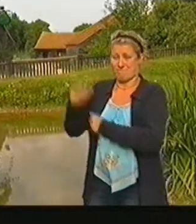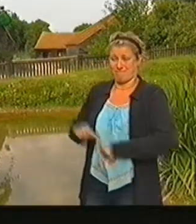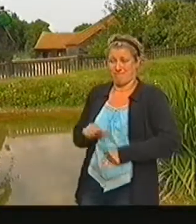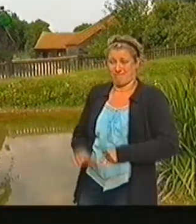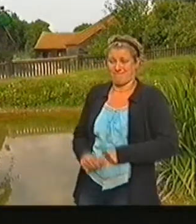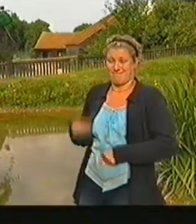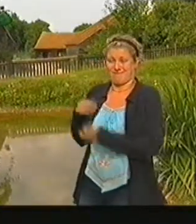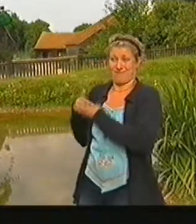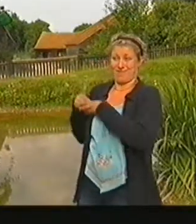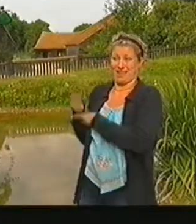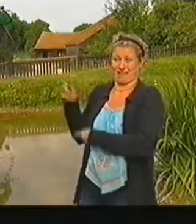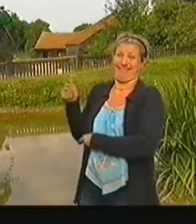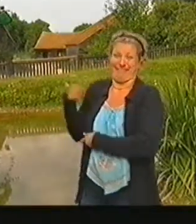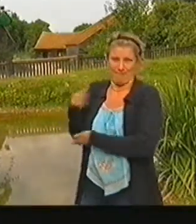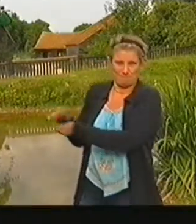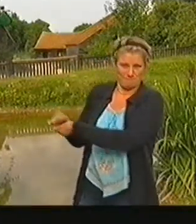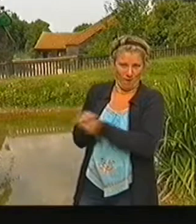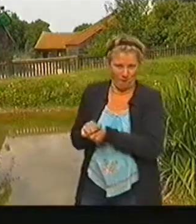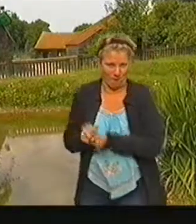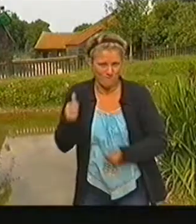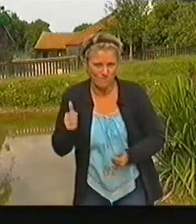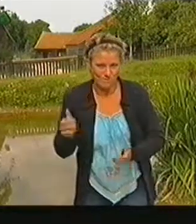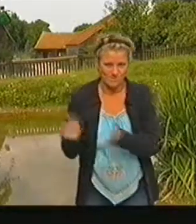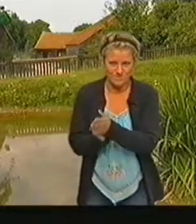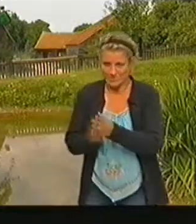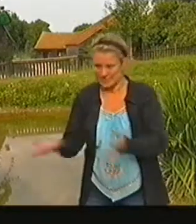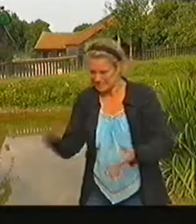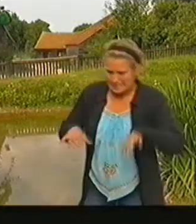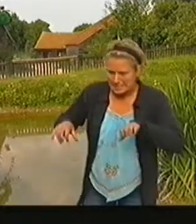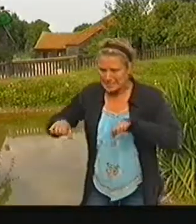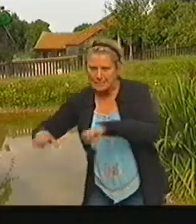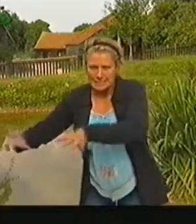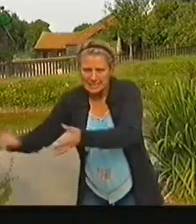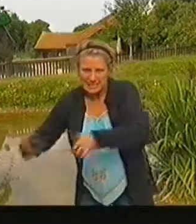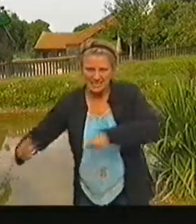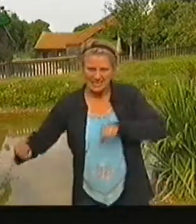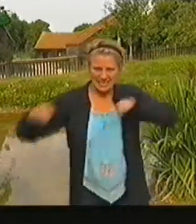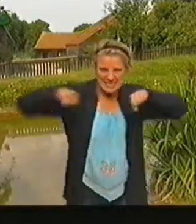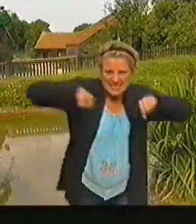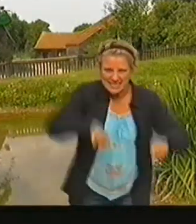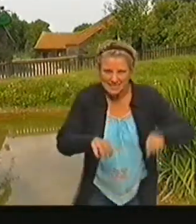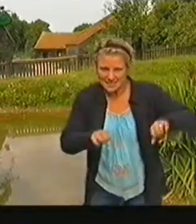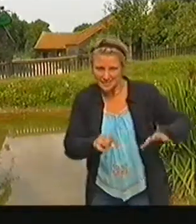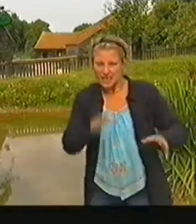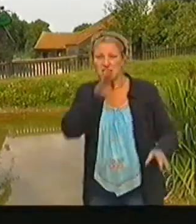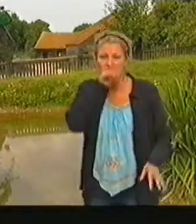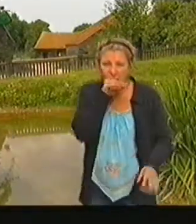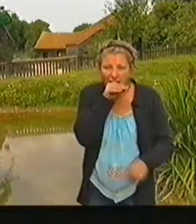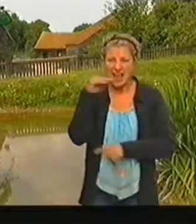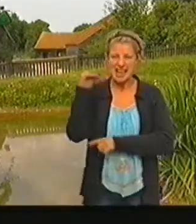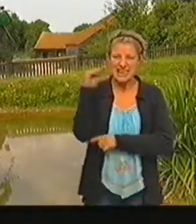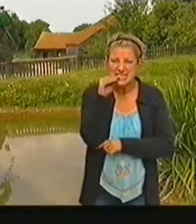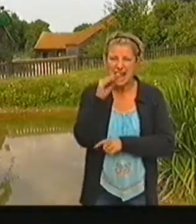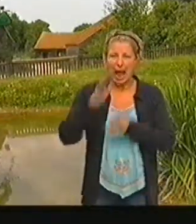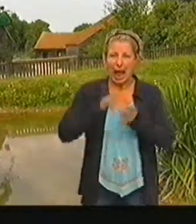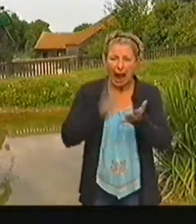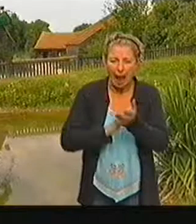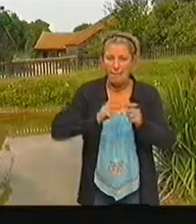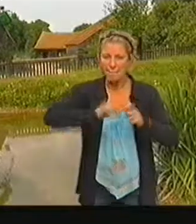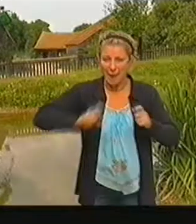2 of those useful push-carts over in the corner." He and Badger fetched the push-carts, and the ducks and geese and